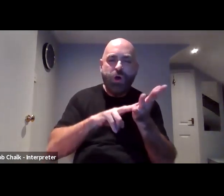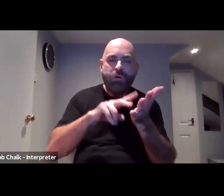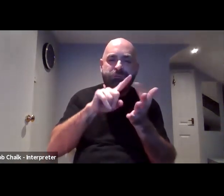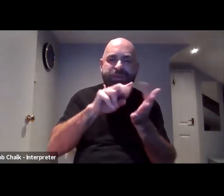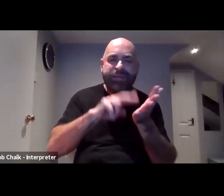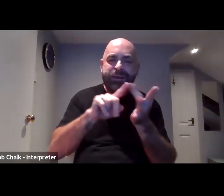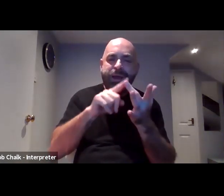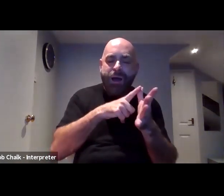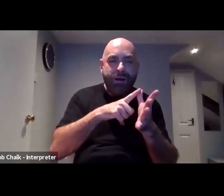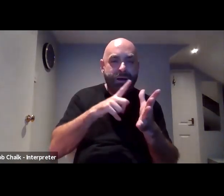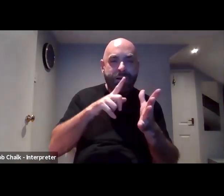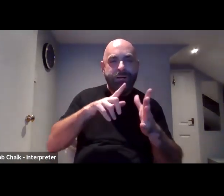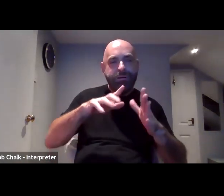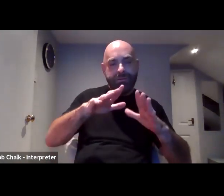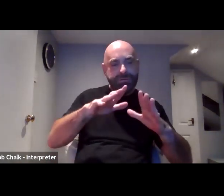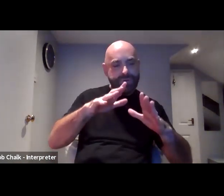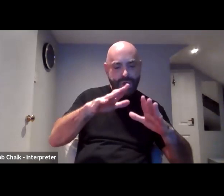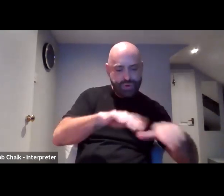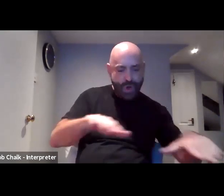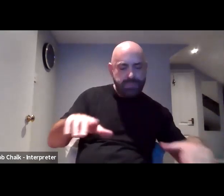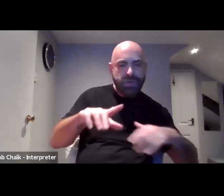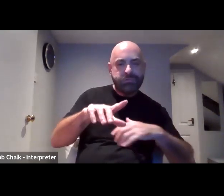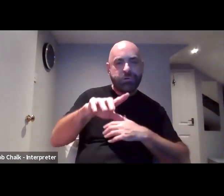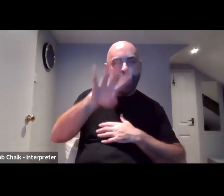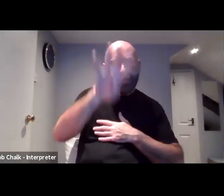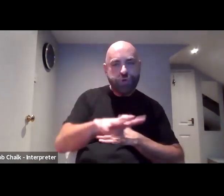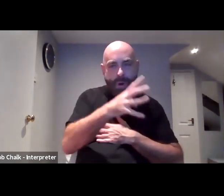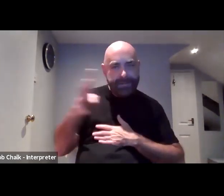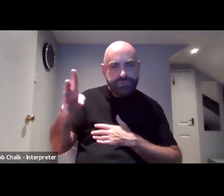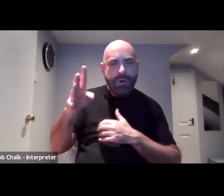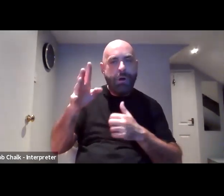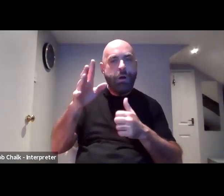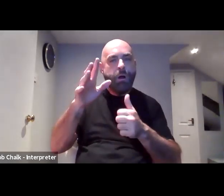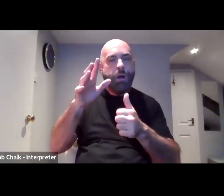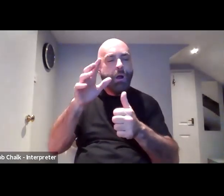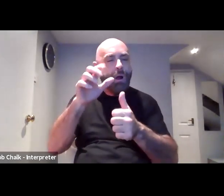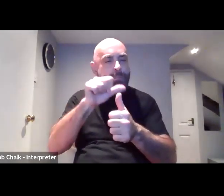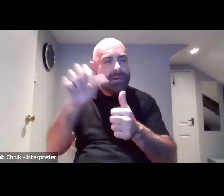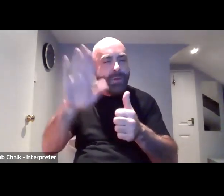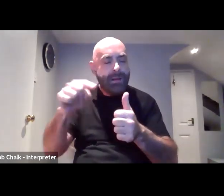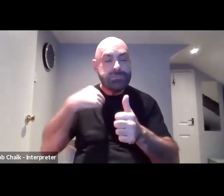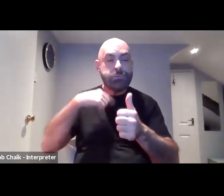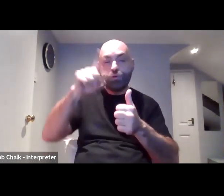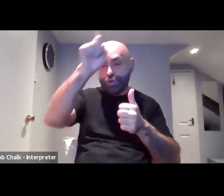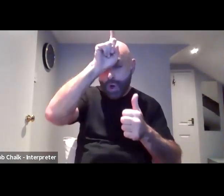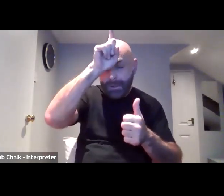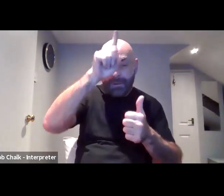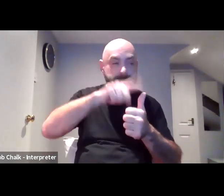showed you, has low rates of child poverty. Croatia are doing better than us, not to mention Germany